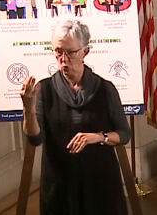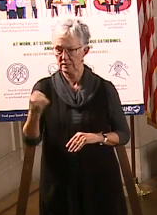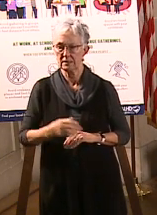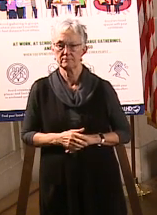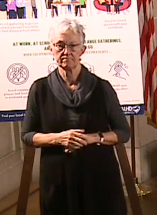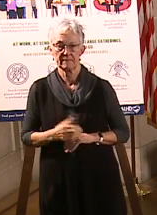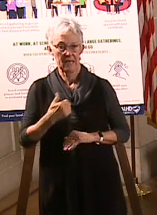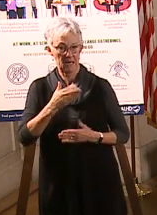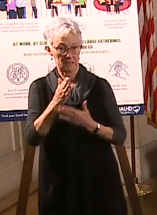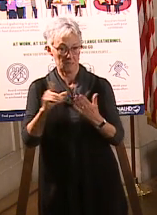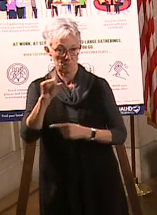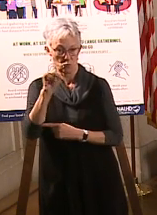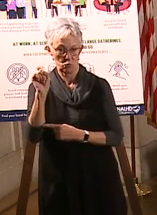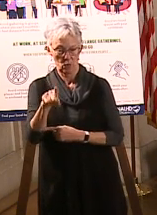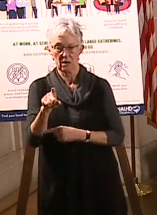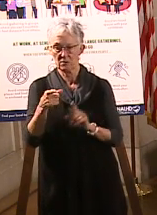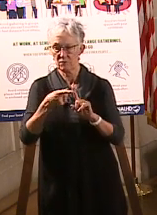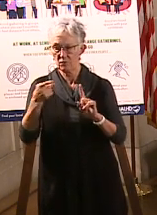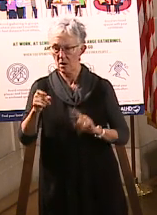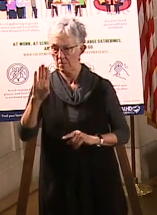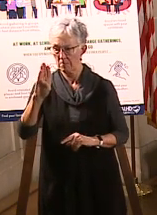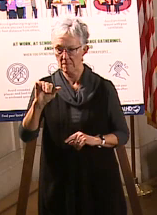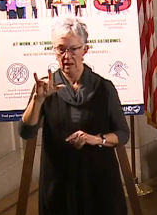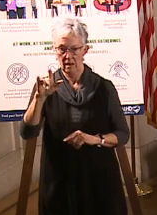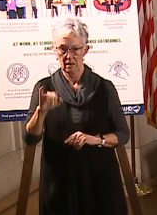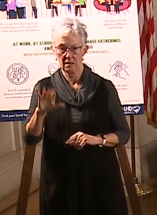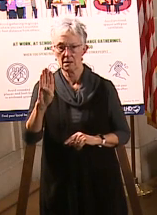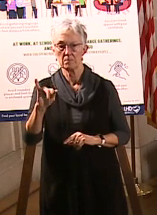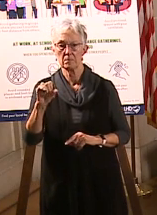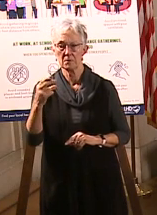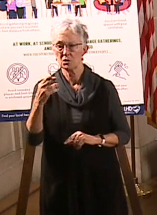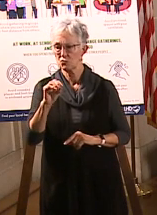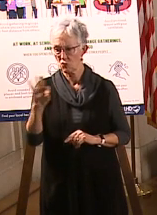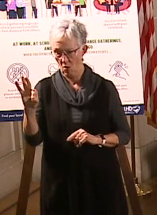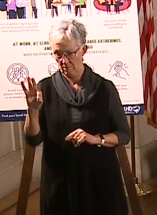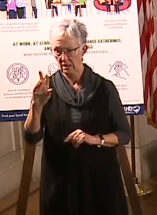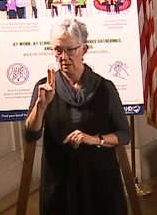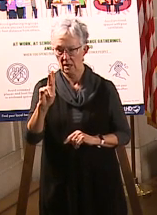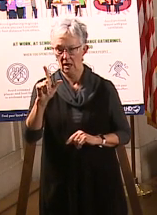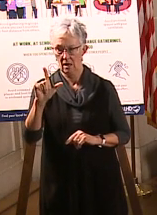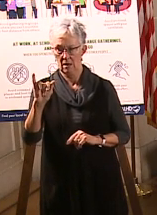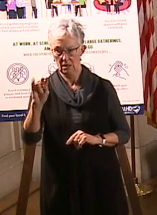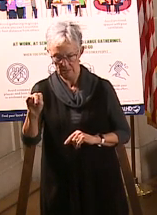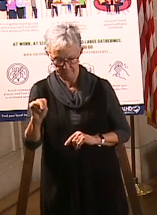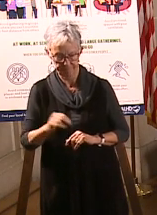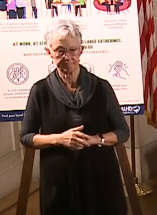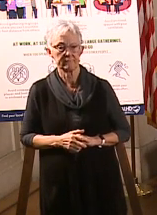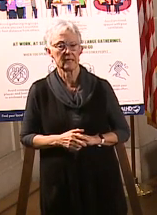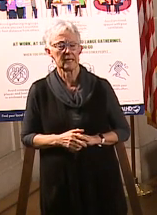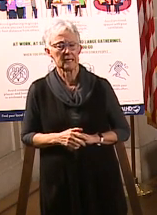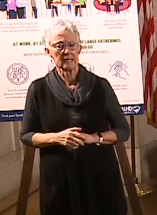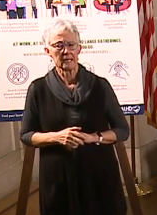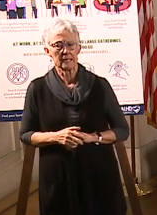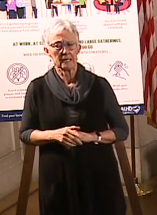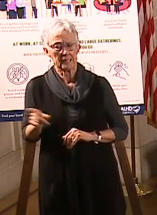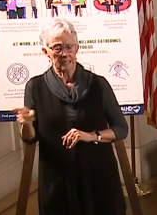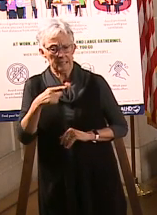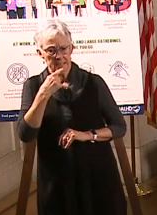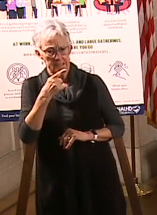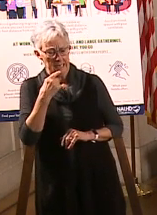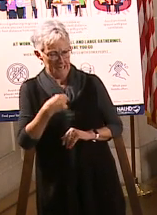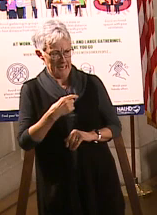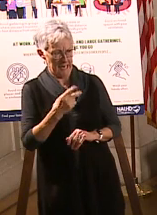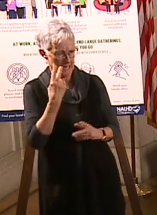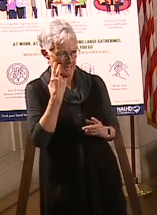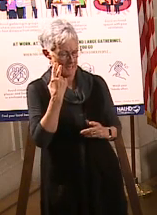to start with Bailey Bischoff at KOLN. I've seen some reporting in other states that there's an issue with getting healthcare workers